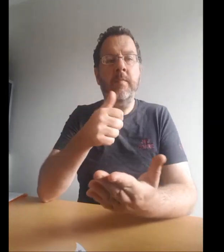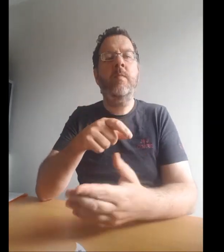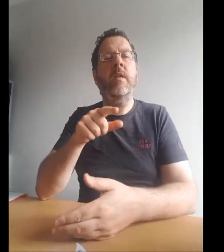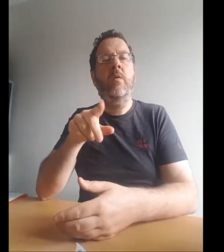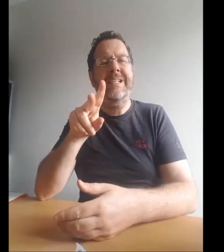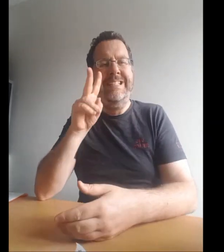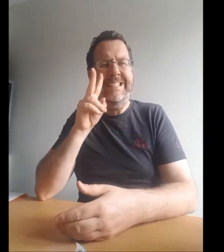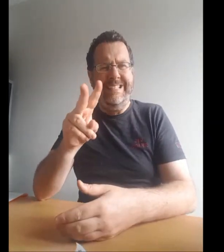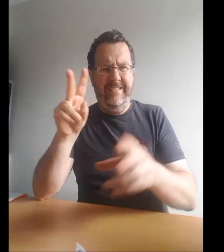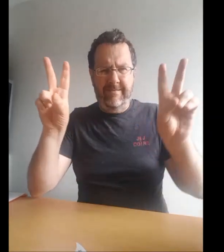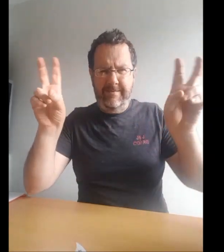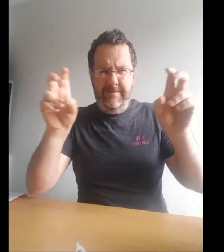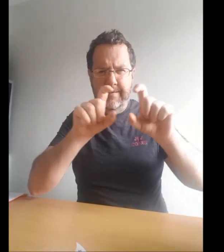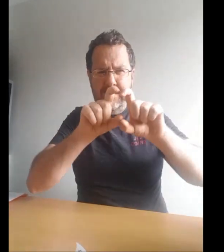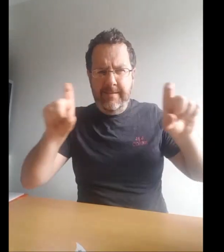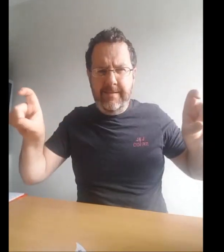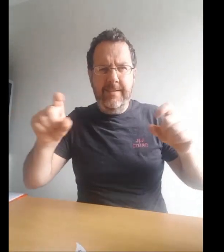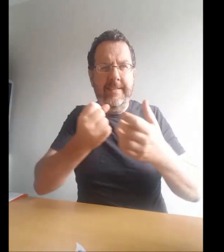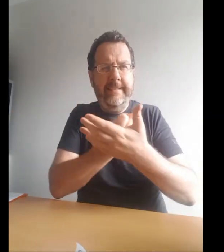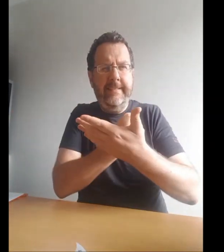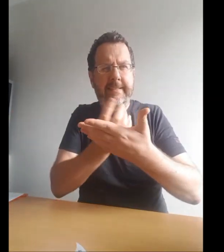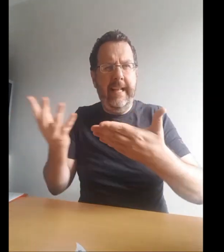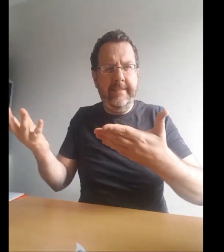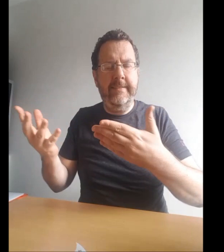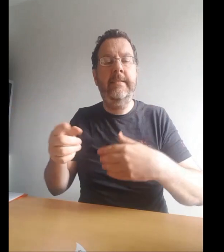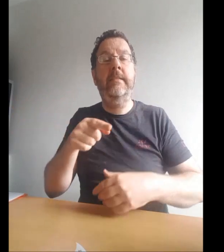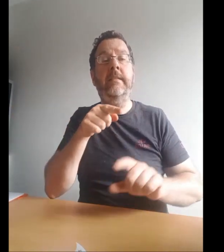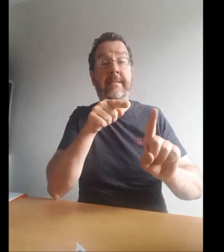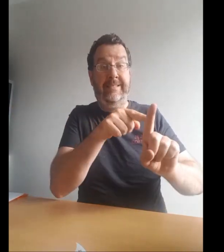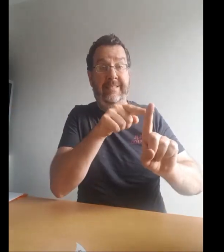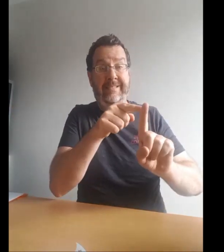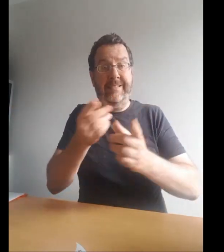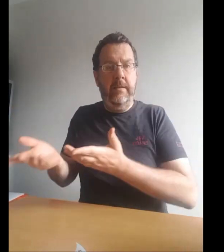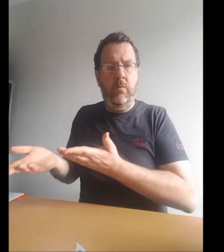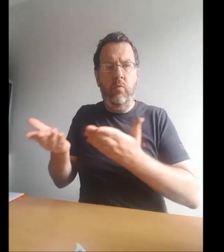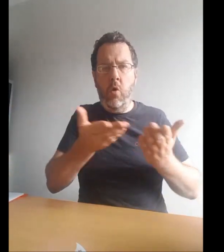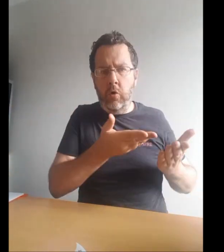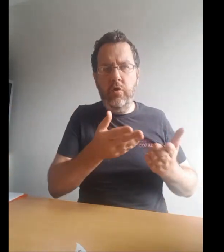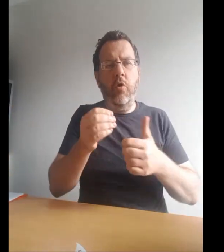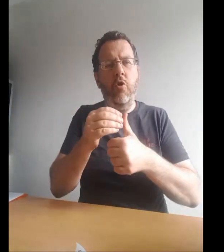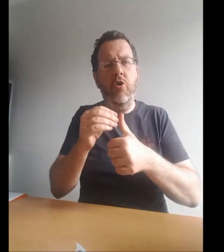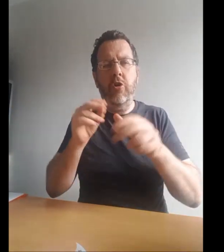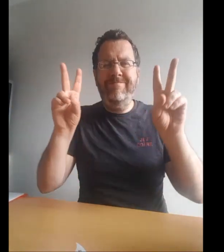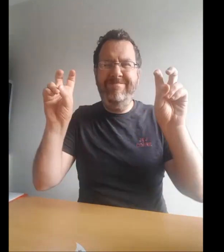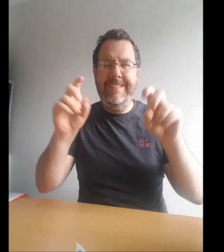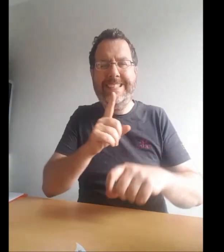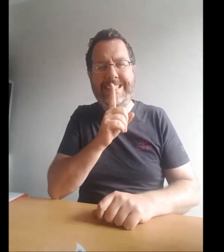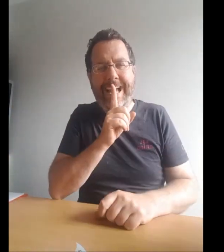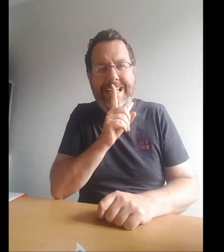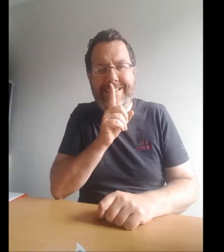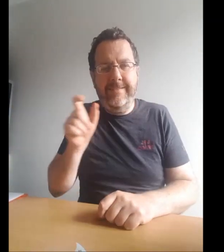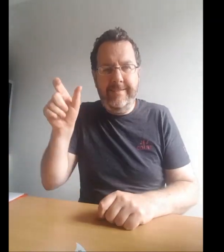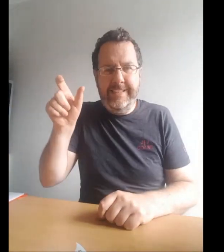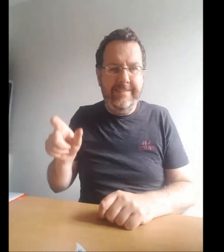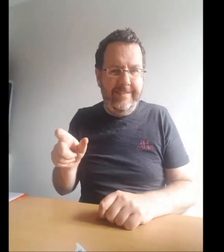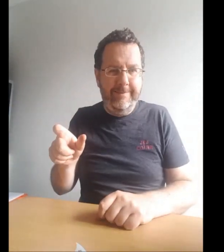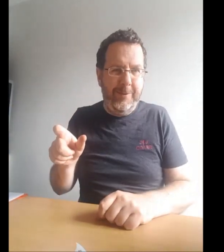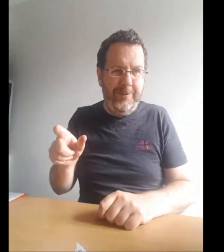And you can see the quote in the newspaper coverage, in the sentence was that McMahon was brought, this other silent individual in